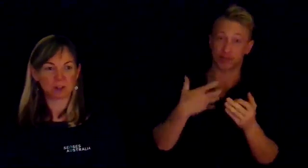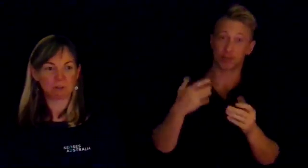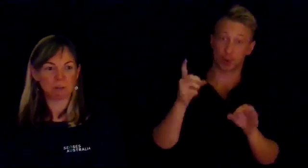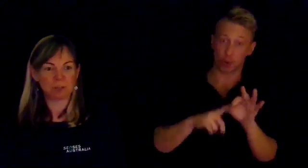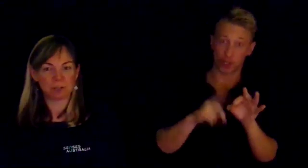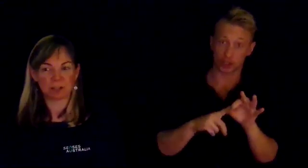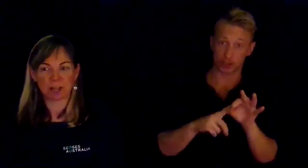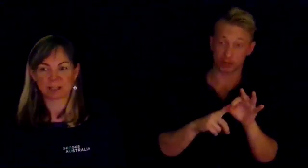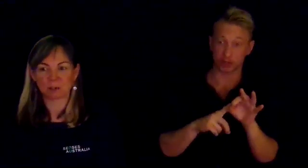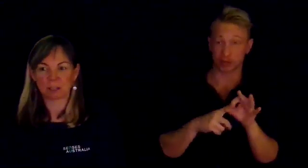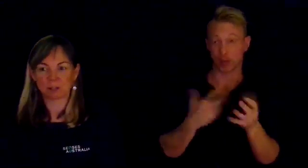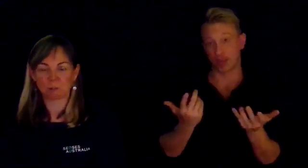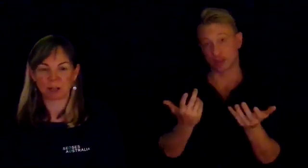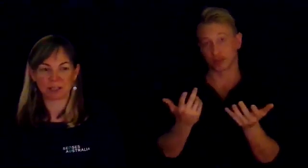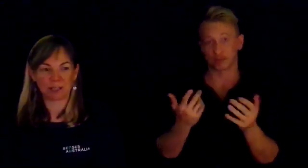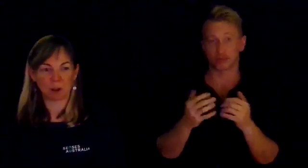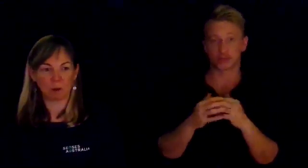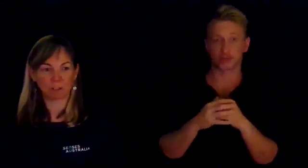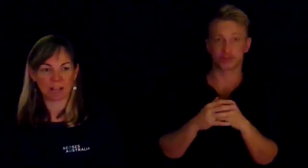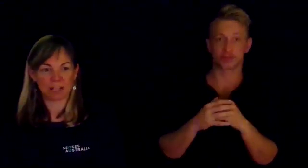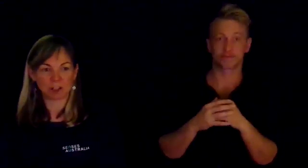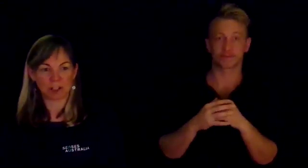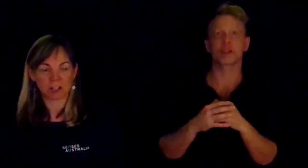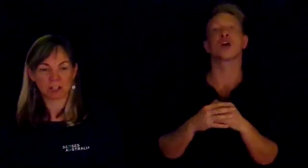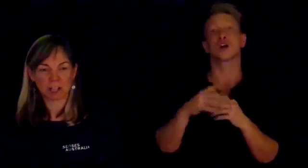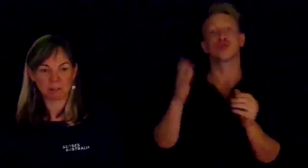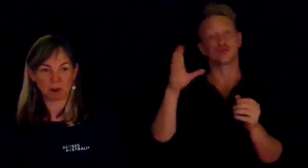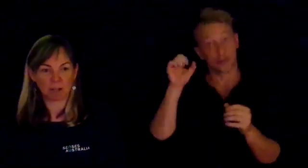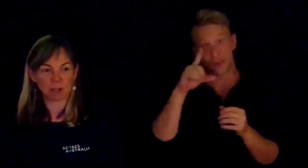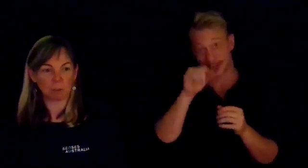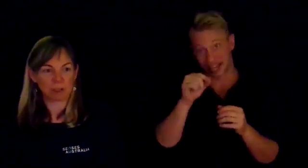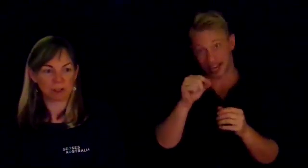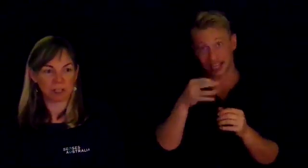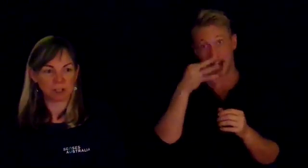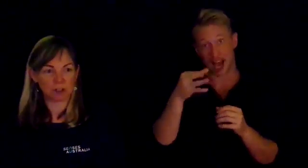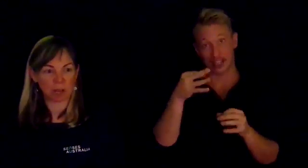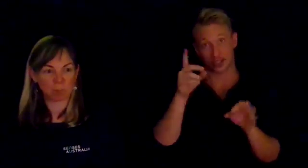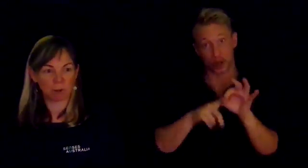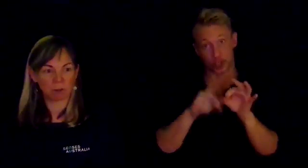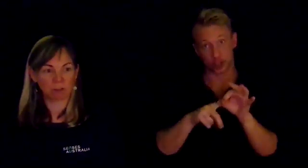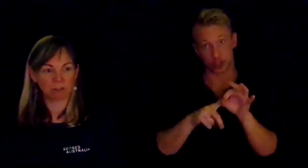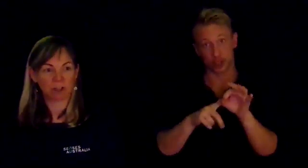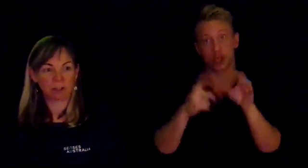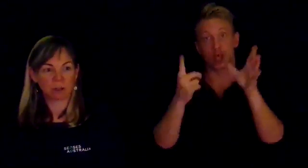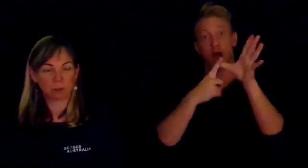so just remember you can ask a question by clicking Alt-H and writing a question in the chat box, or